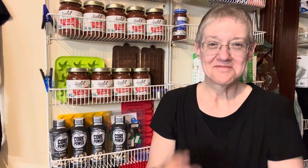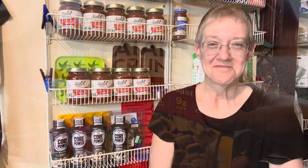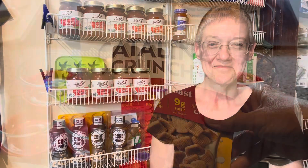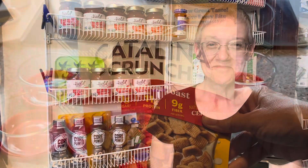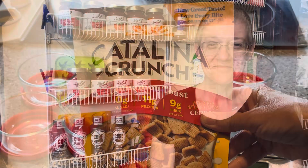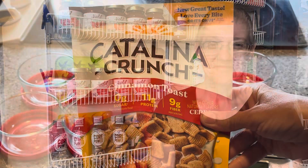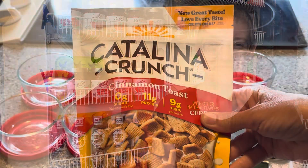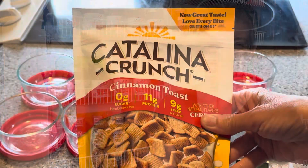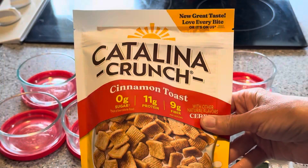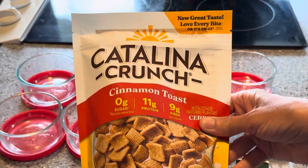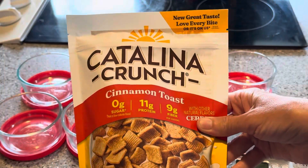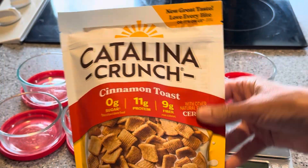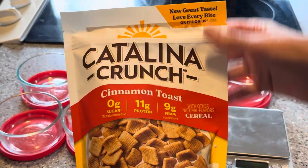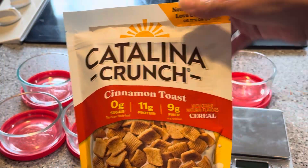Keto Cereal.